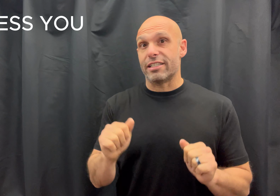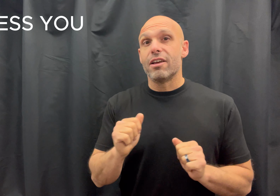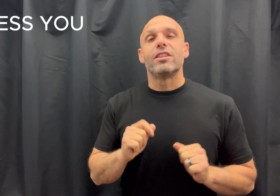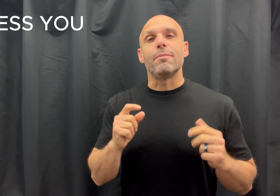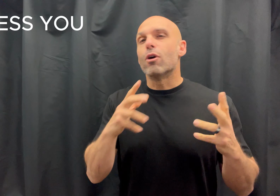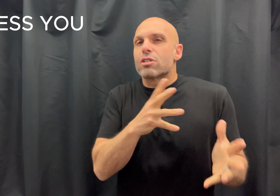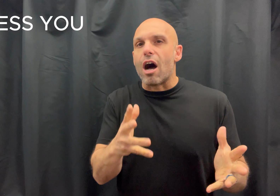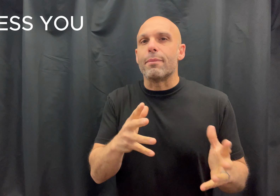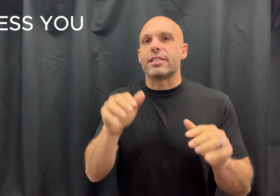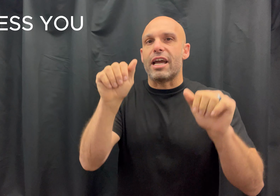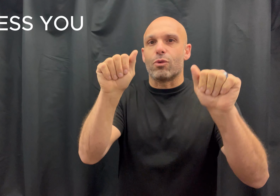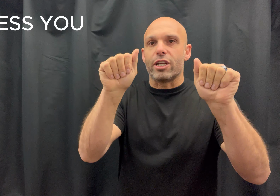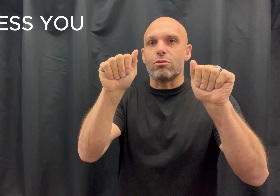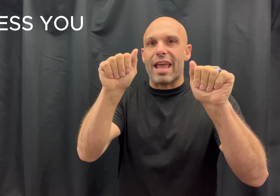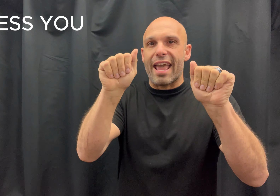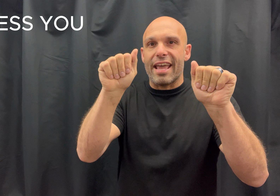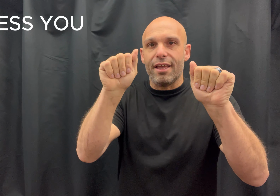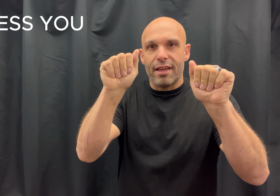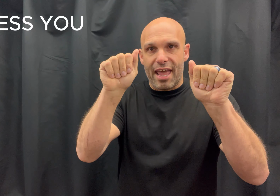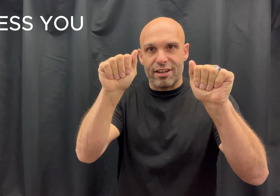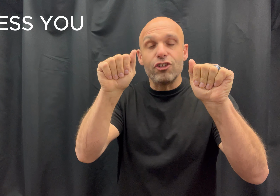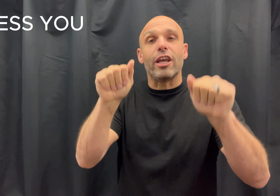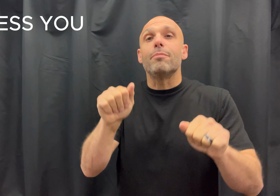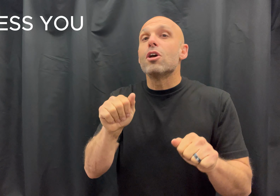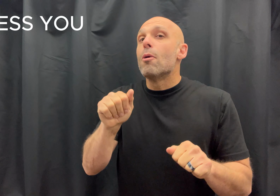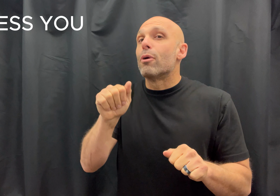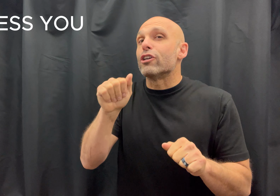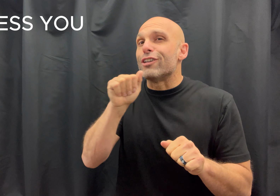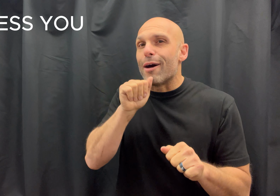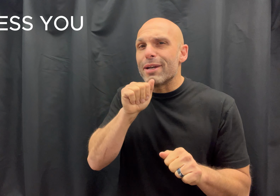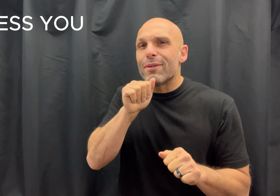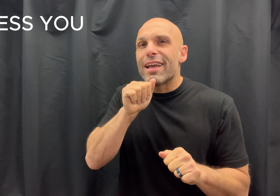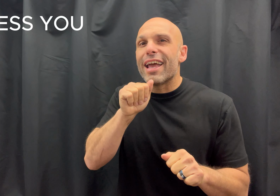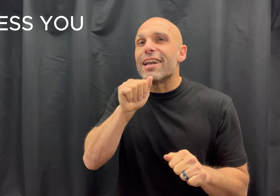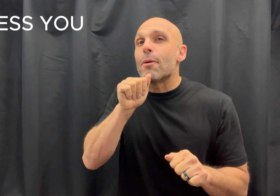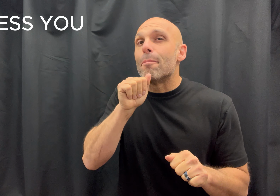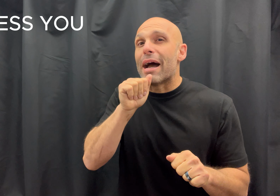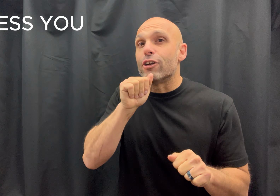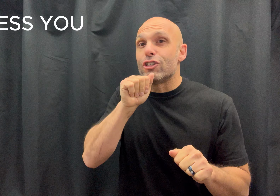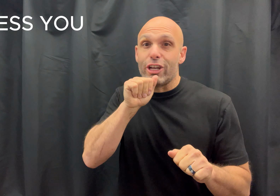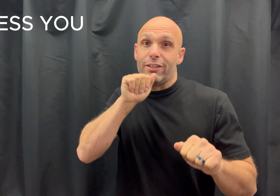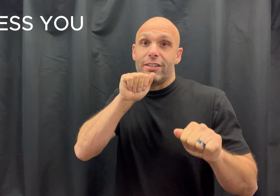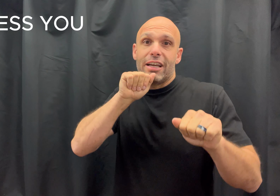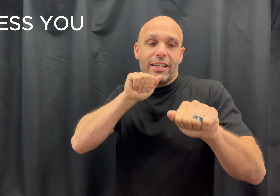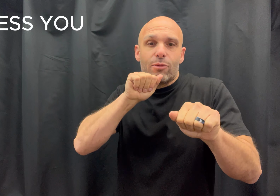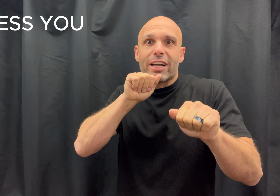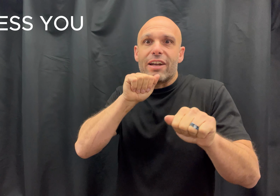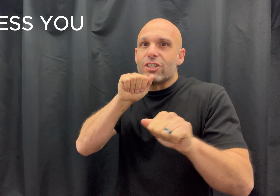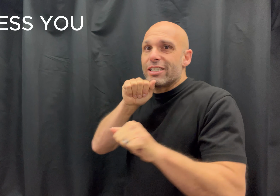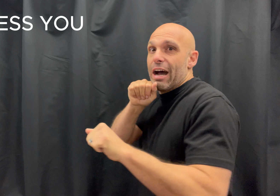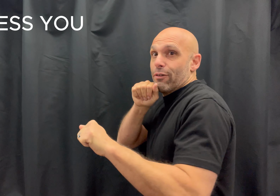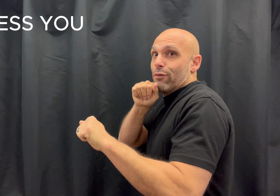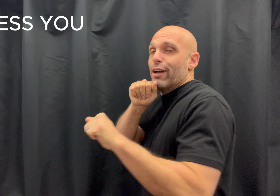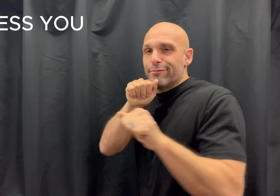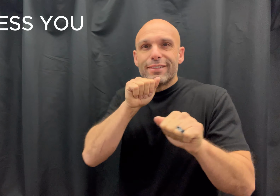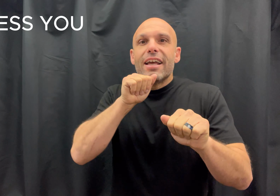The most common sign, we're going to use A hand shapes. Put your dominant hand by your chin. And the other one kind of just out in front. And